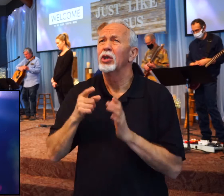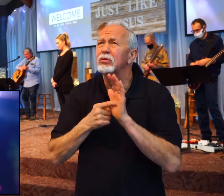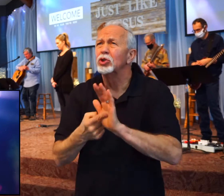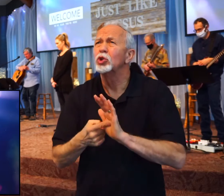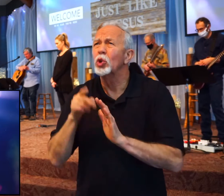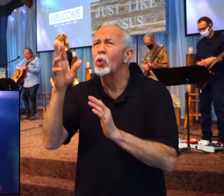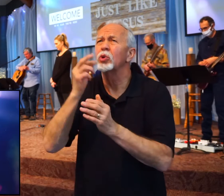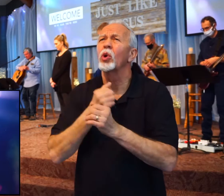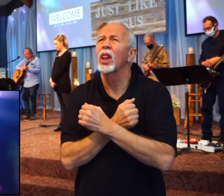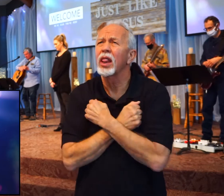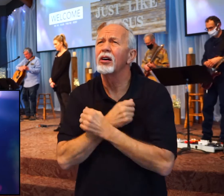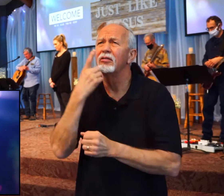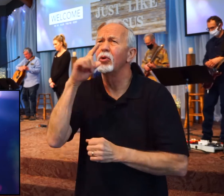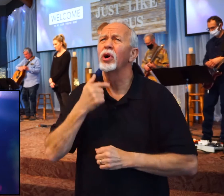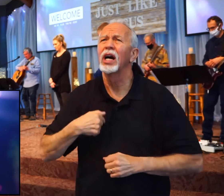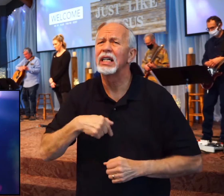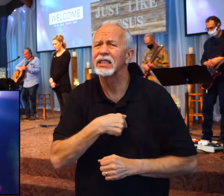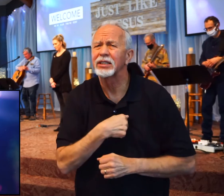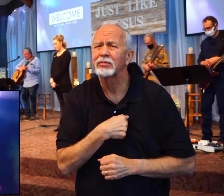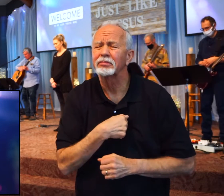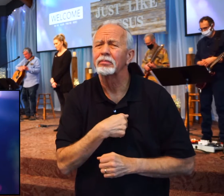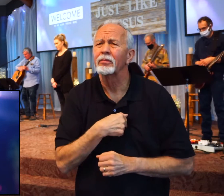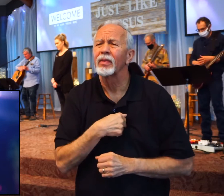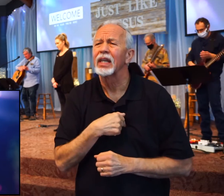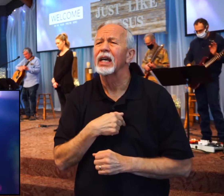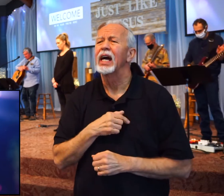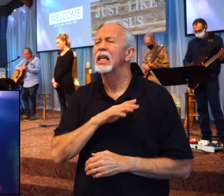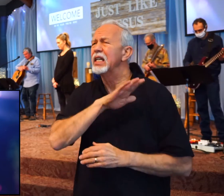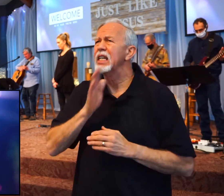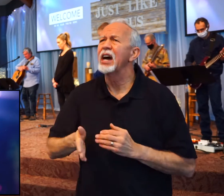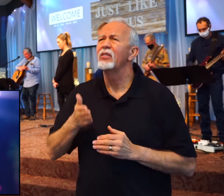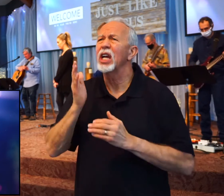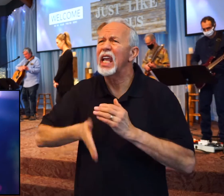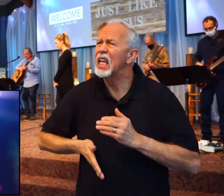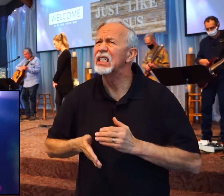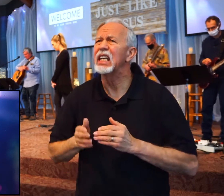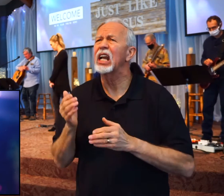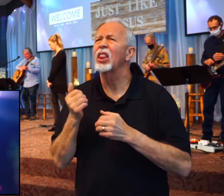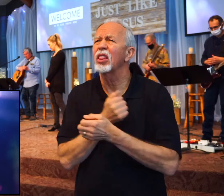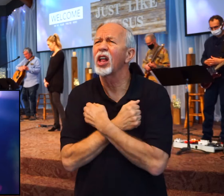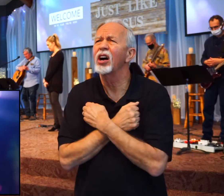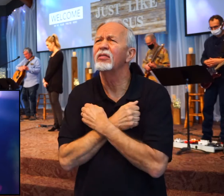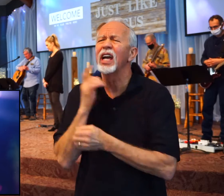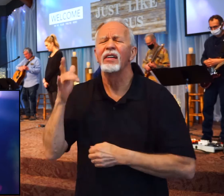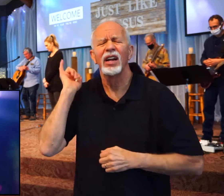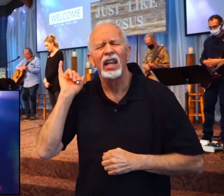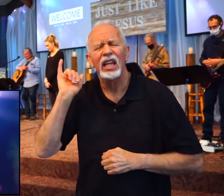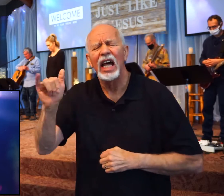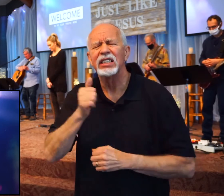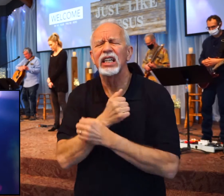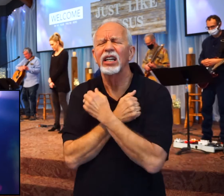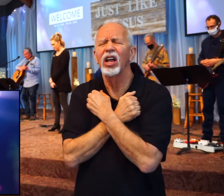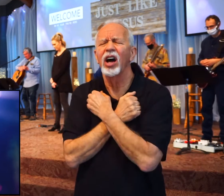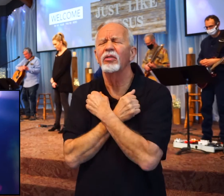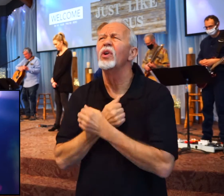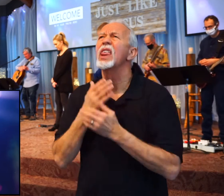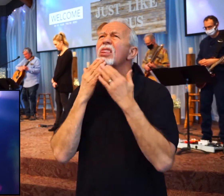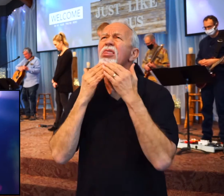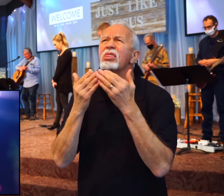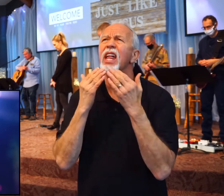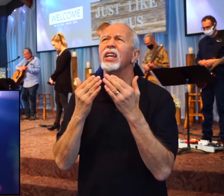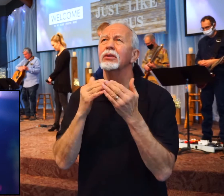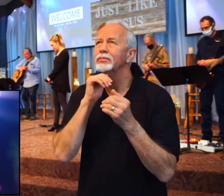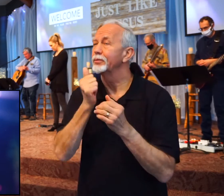your love for us. A never-ending love, an everlasting love. And we thank you. We